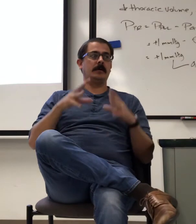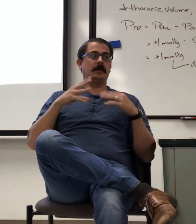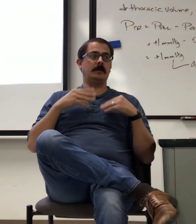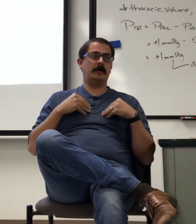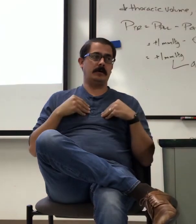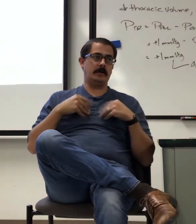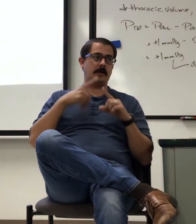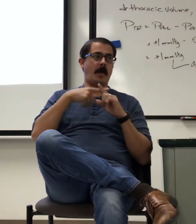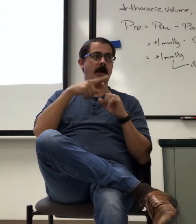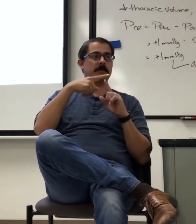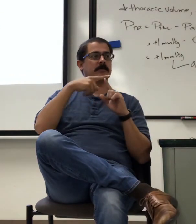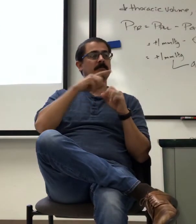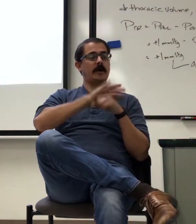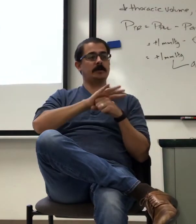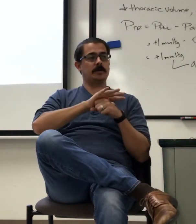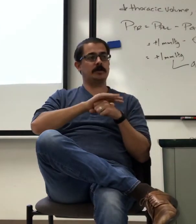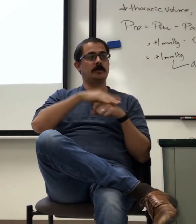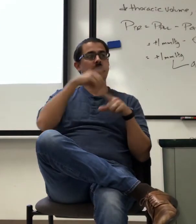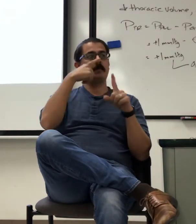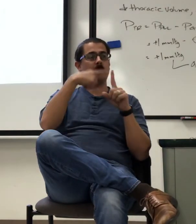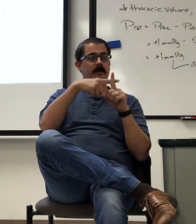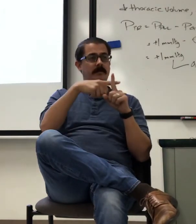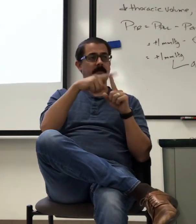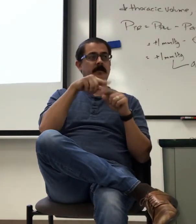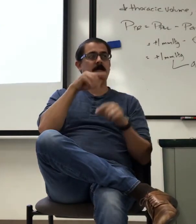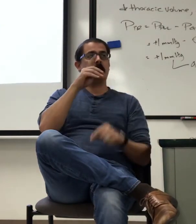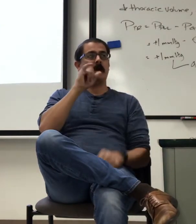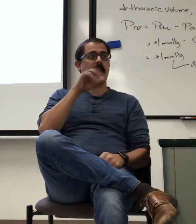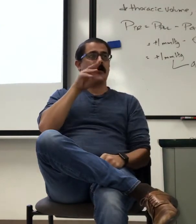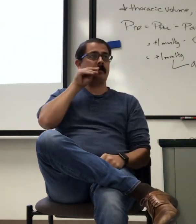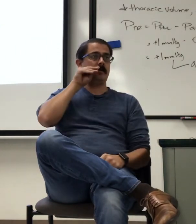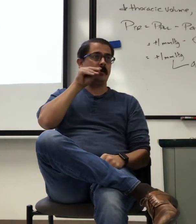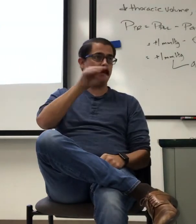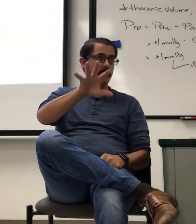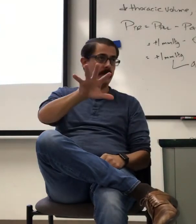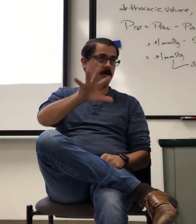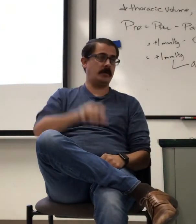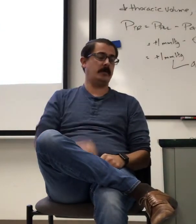a positive pressure, the positive one, then air flows out